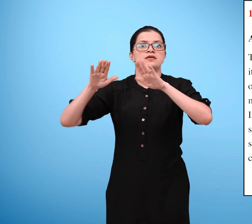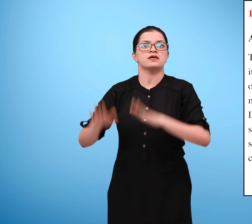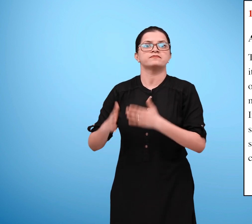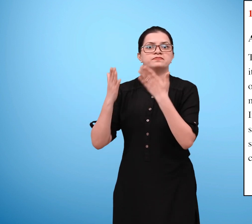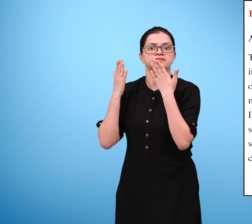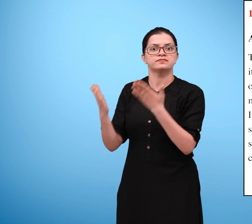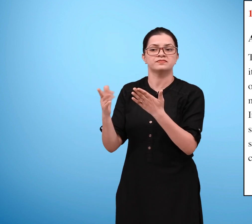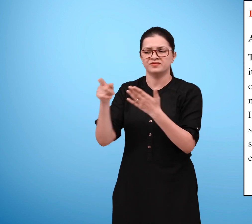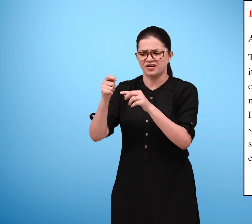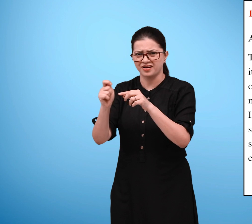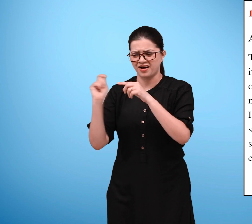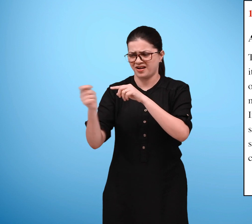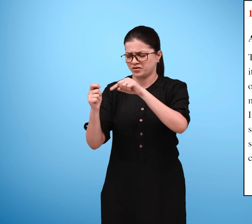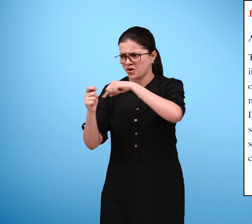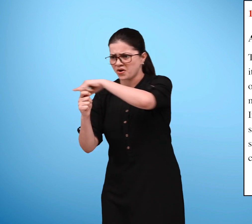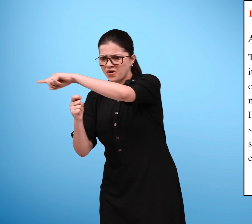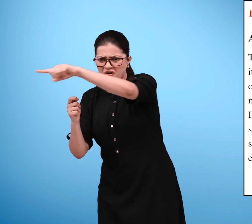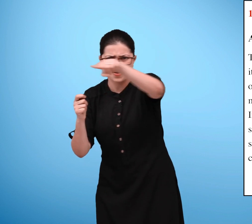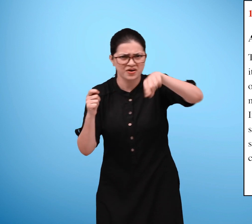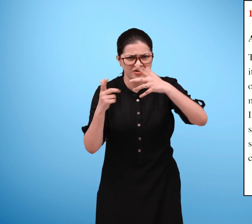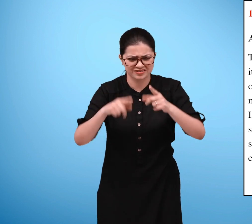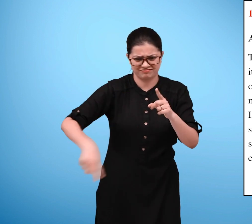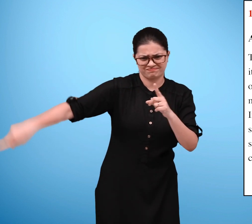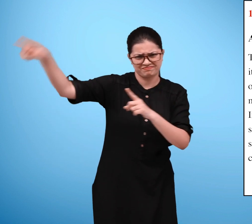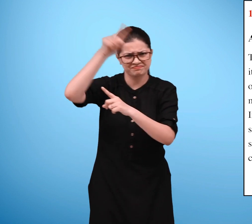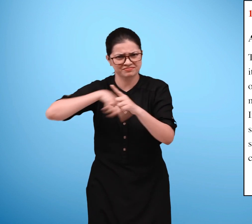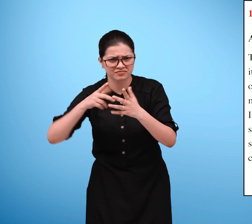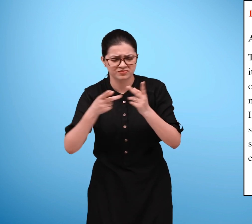In this motion, the distance of the stone from your hand remains the same.